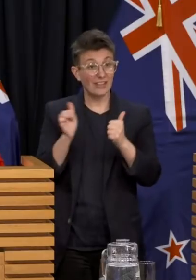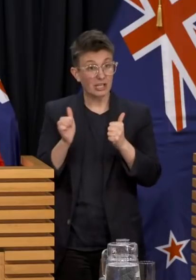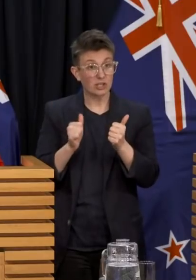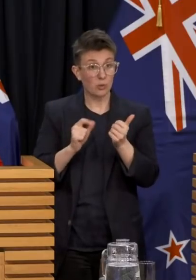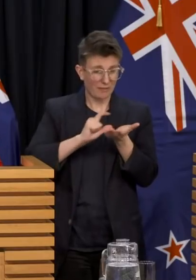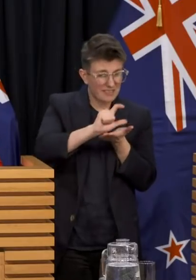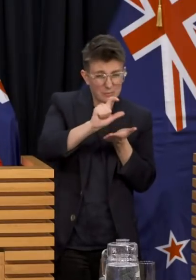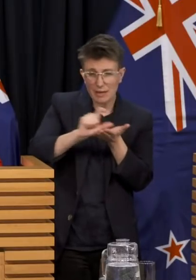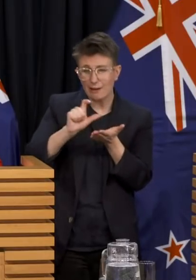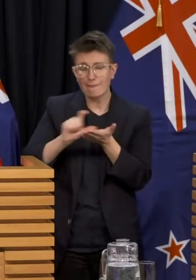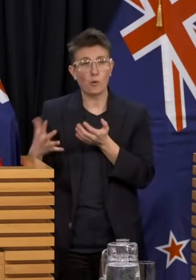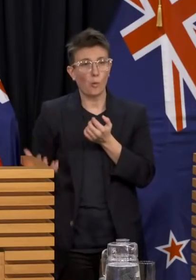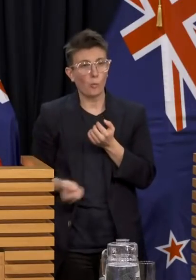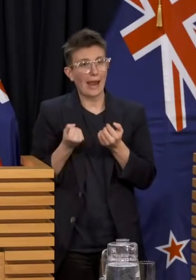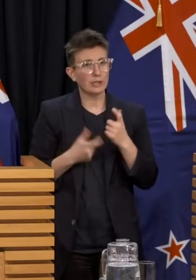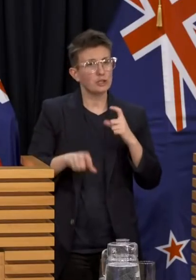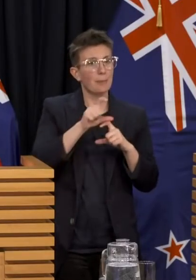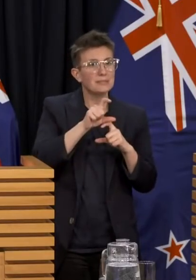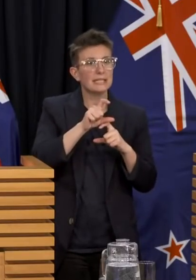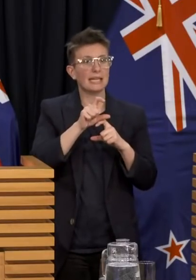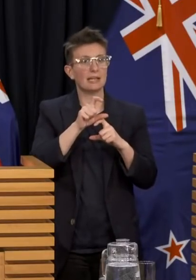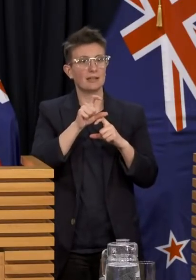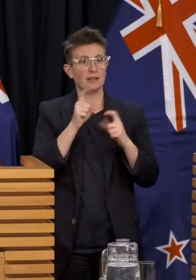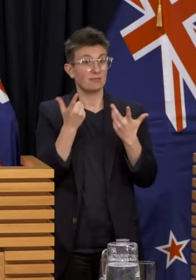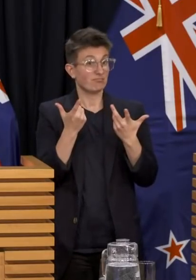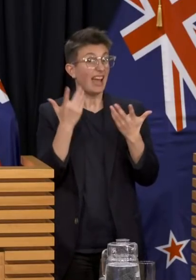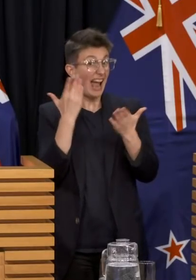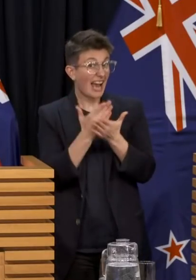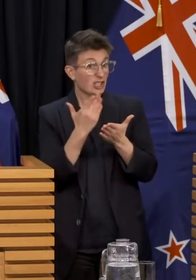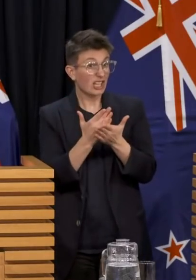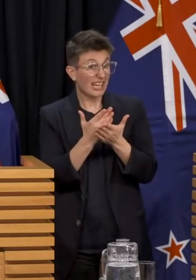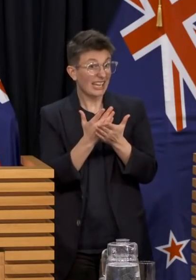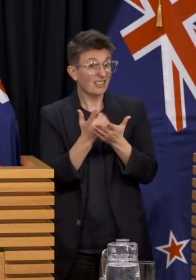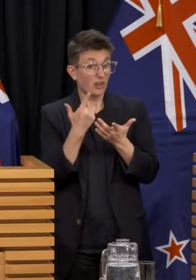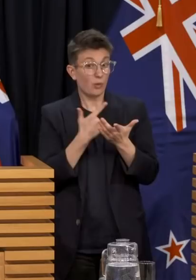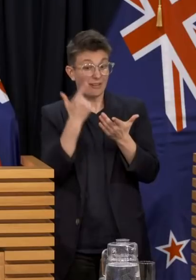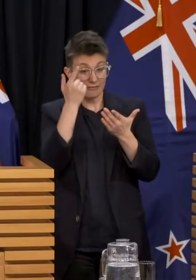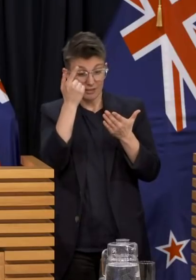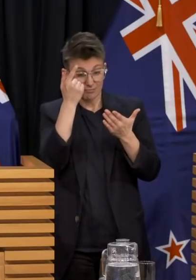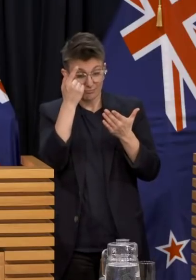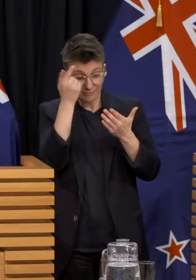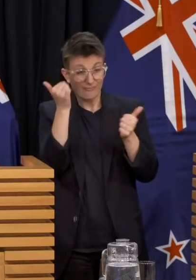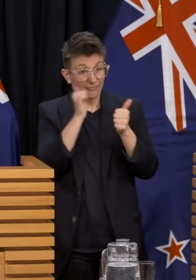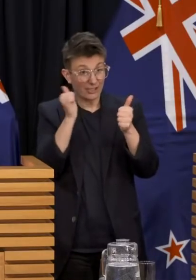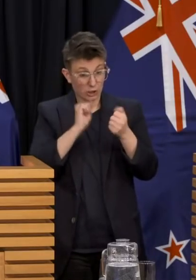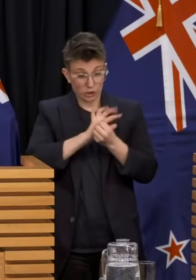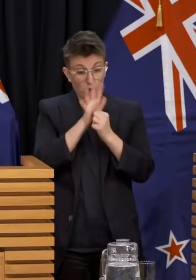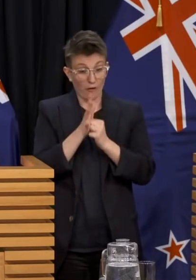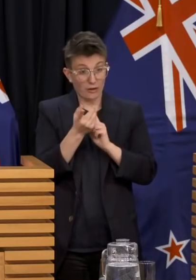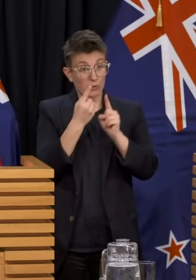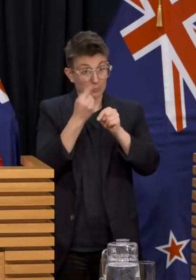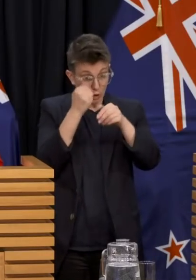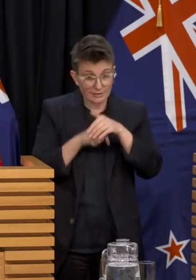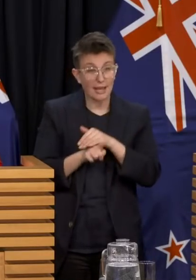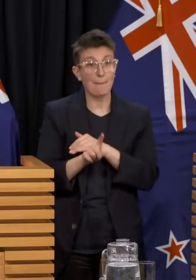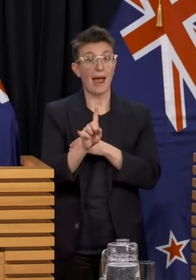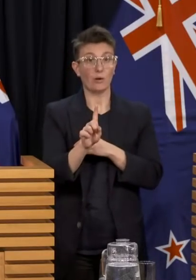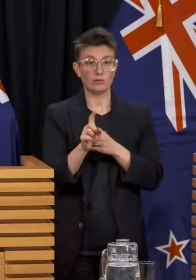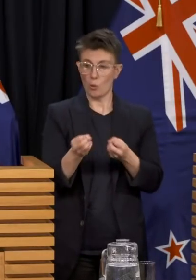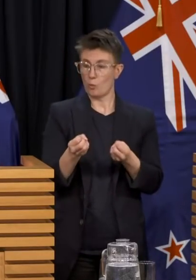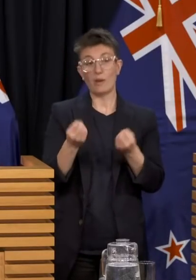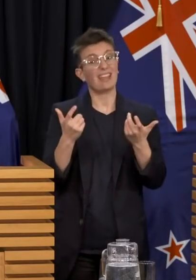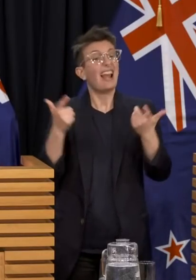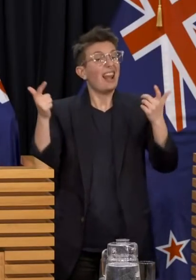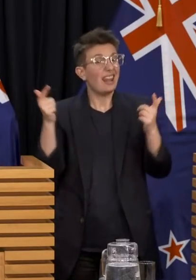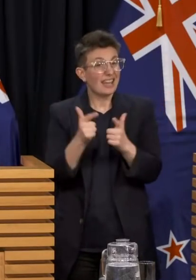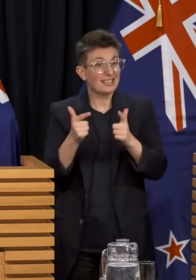other side with debt at a lower rate that many countries went in some cases half the rate that many countries went in. What about